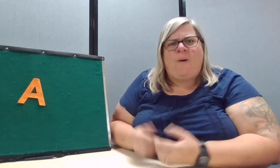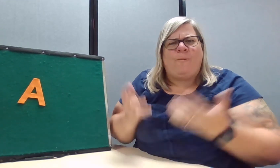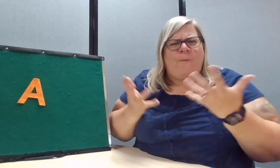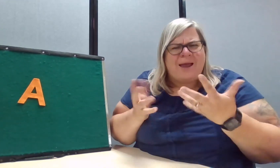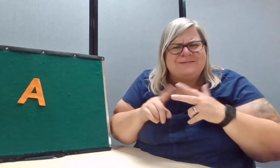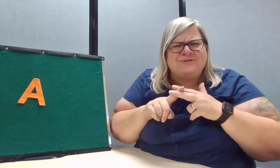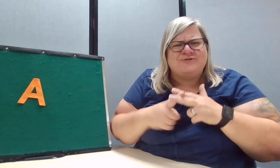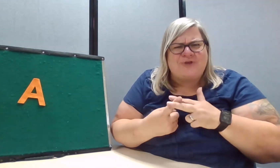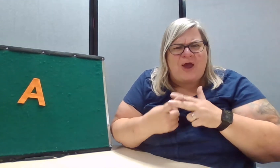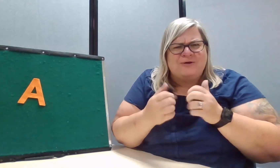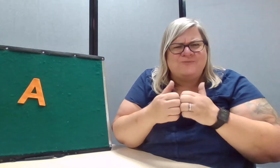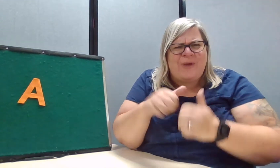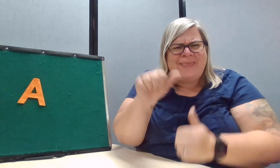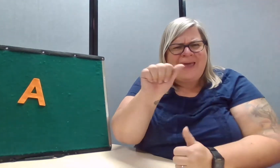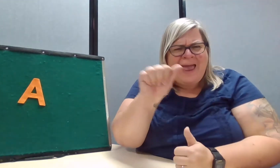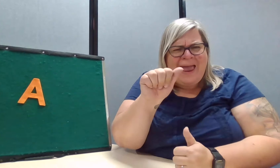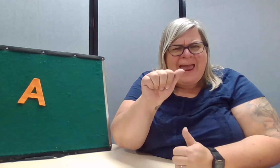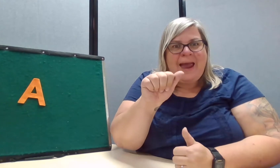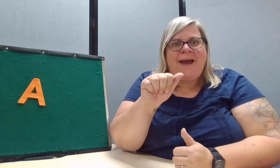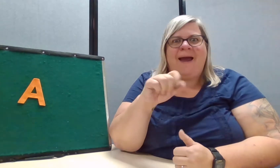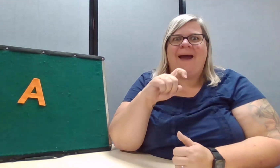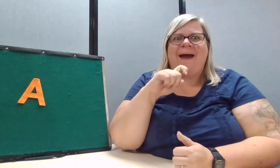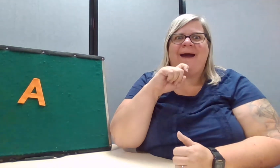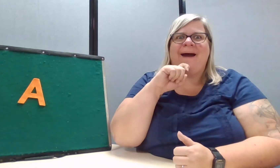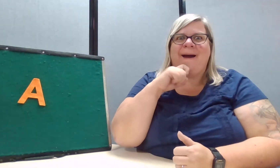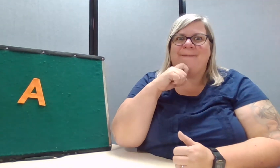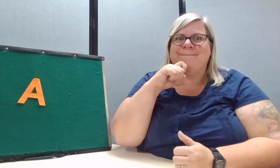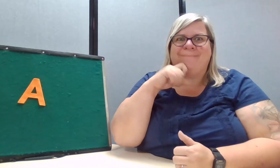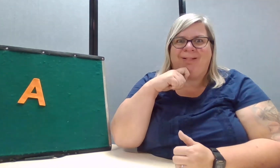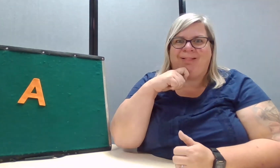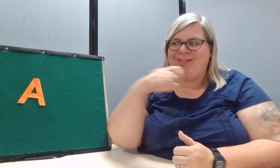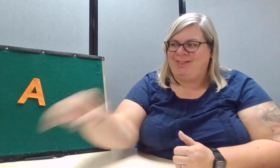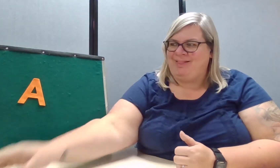What word starts with the letter A? Apple.